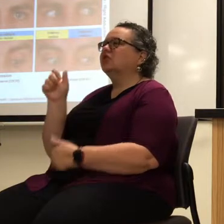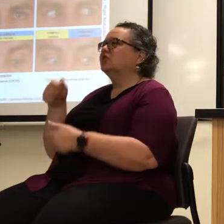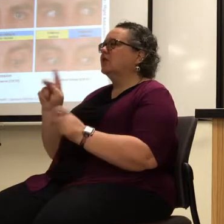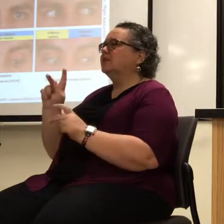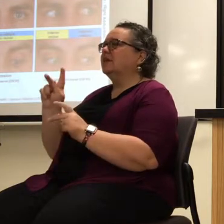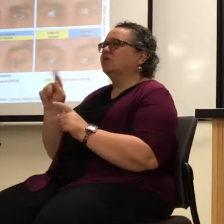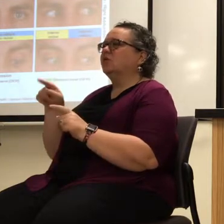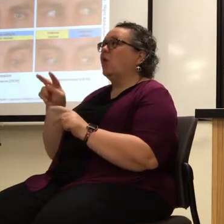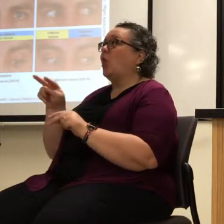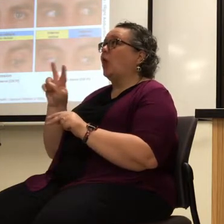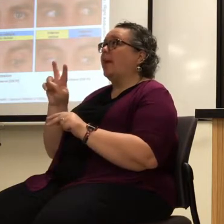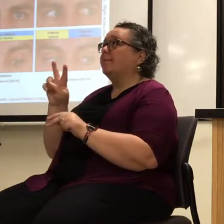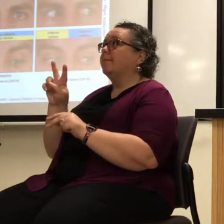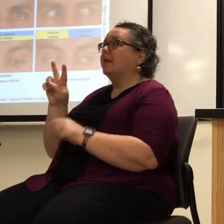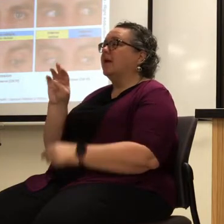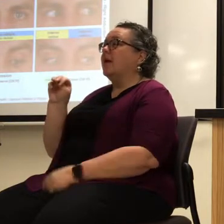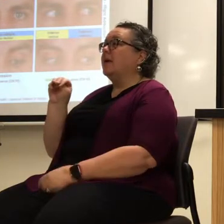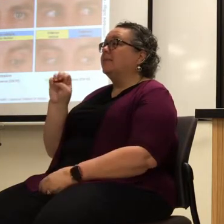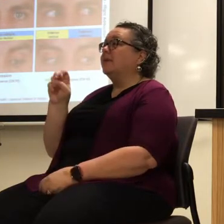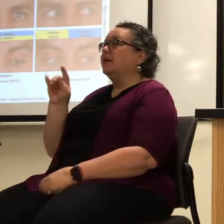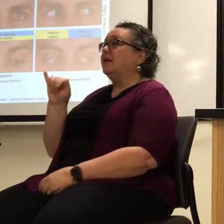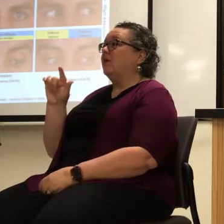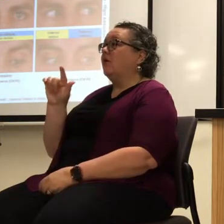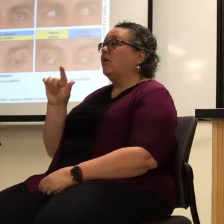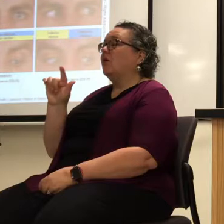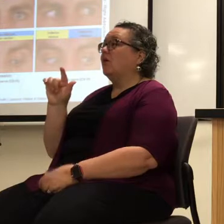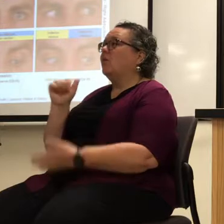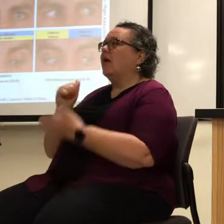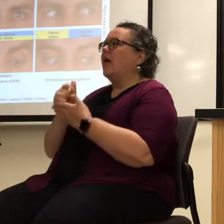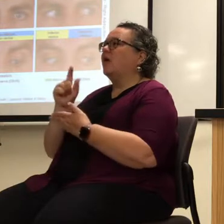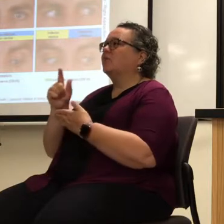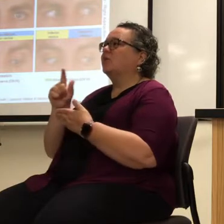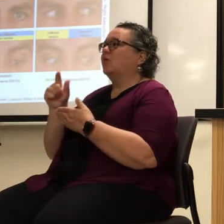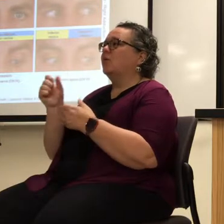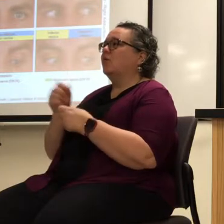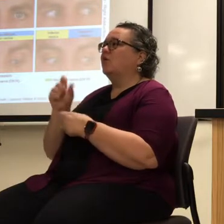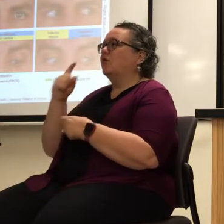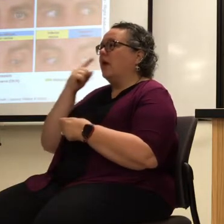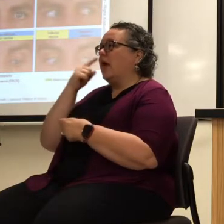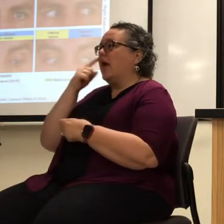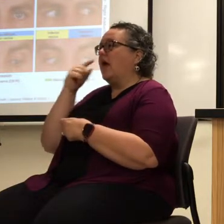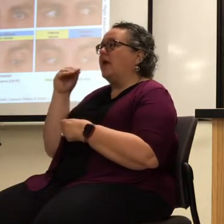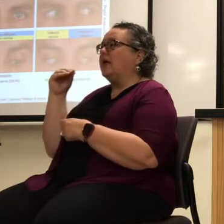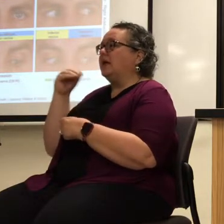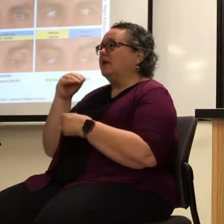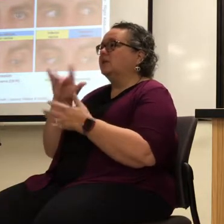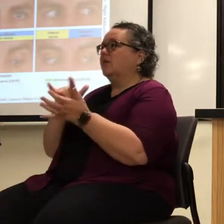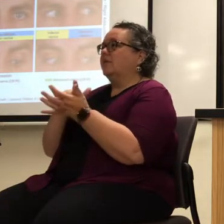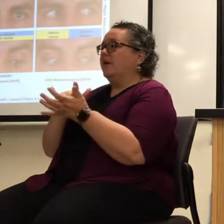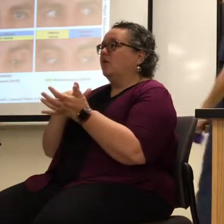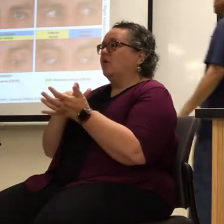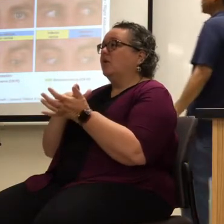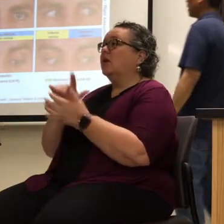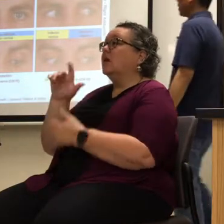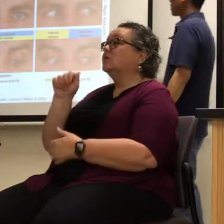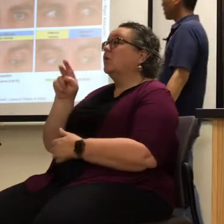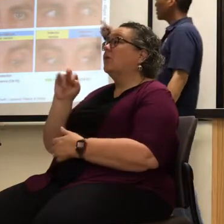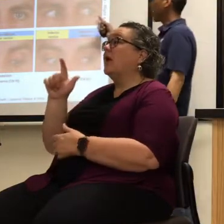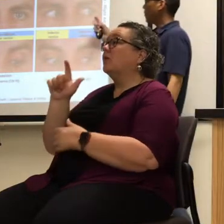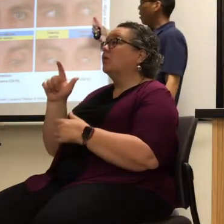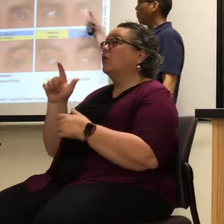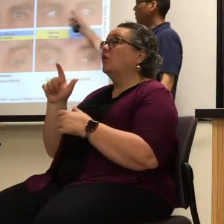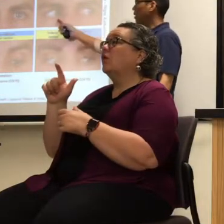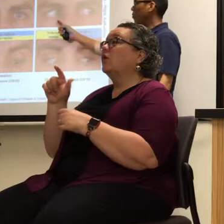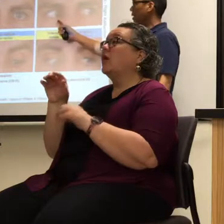The medial rectus will help your, pull your eyeball inwards. So as lateral rectus abducts